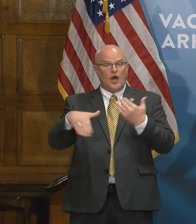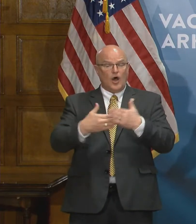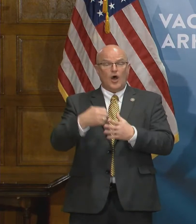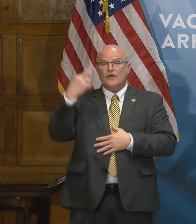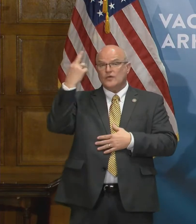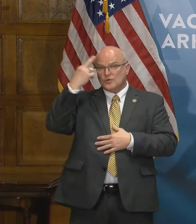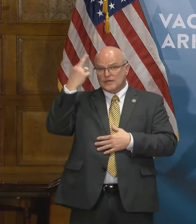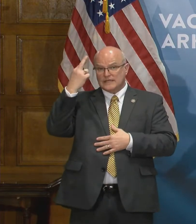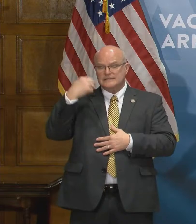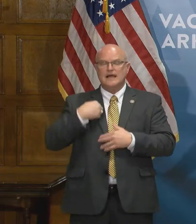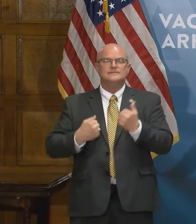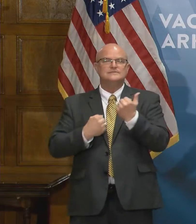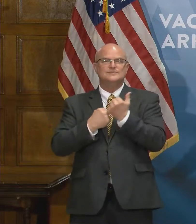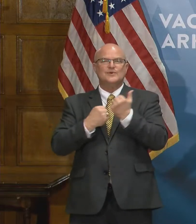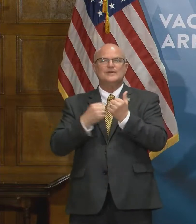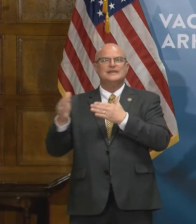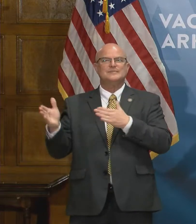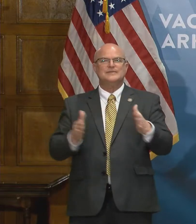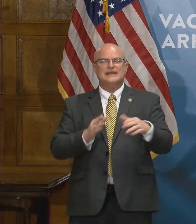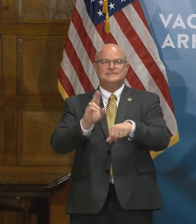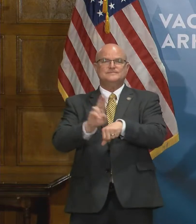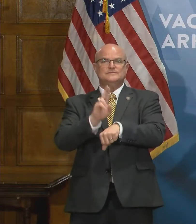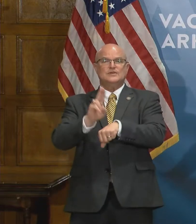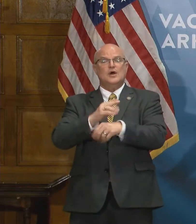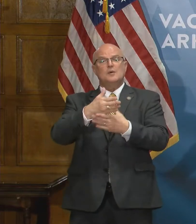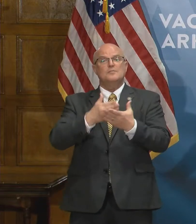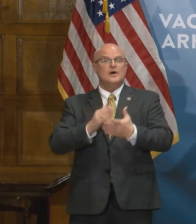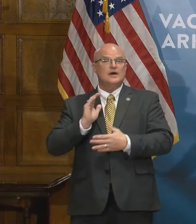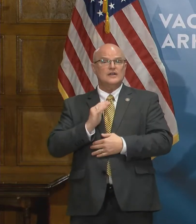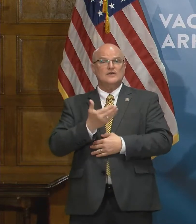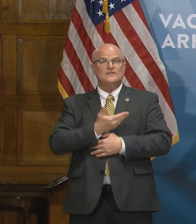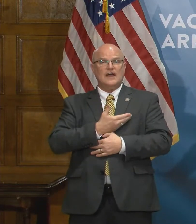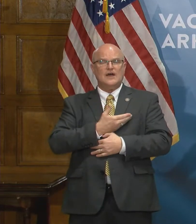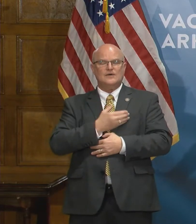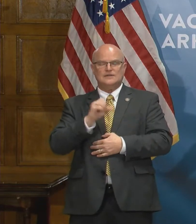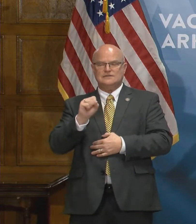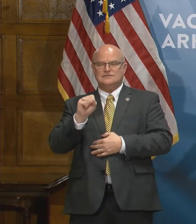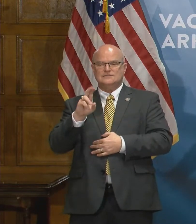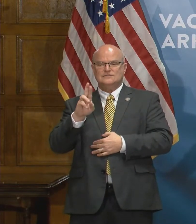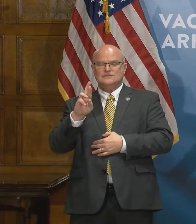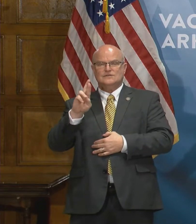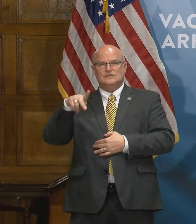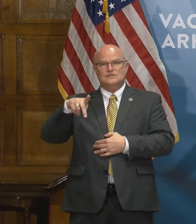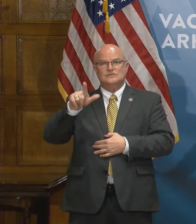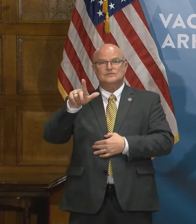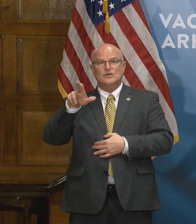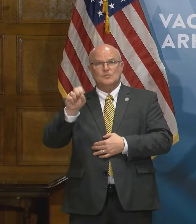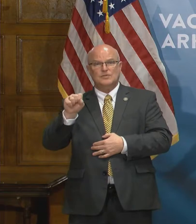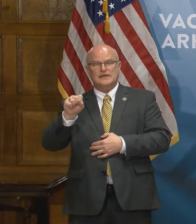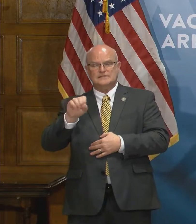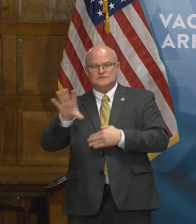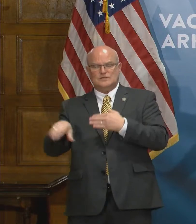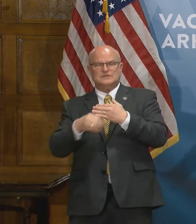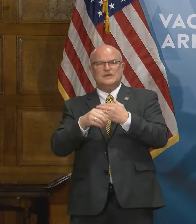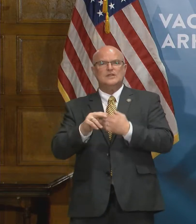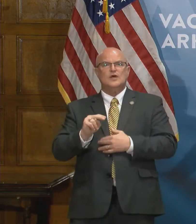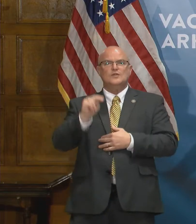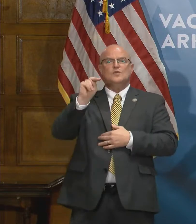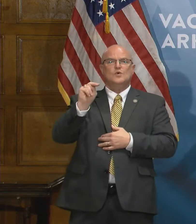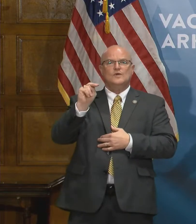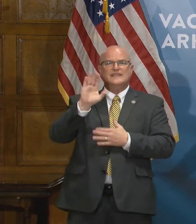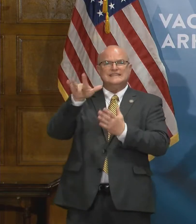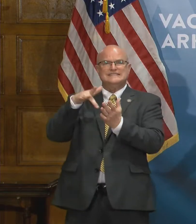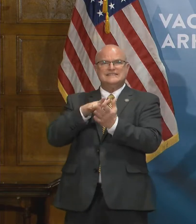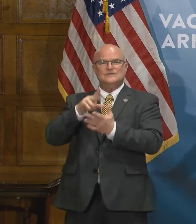reasons, I'm supporting a plan to utilize part of our surplus to expand the North Central